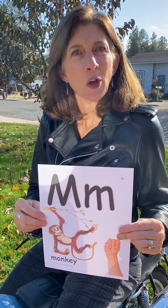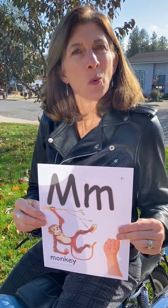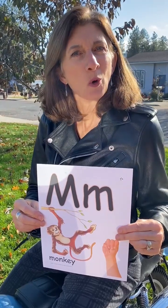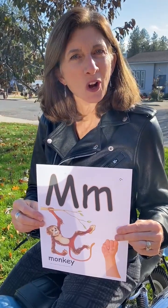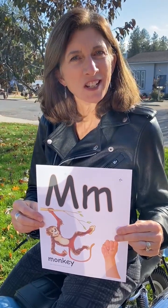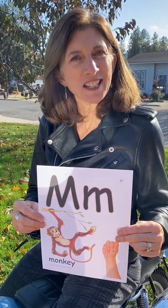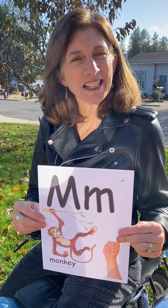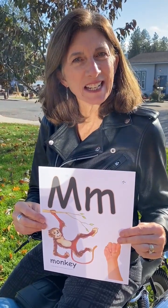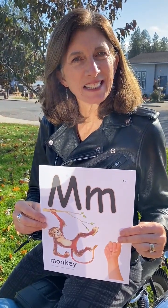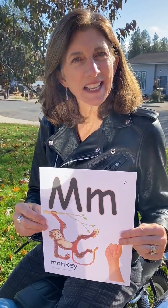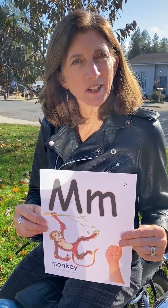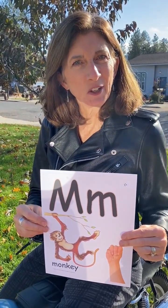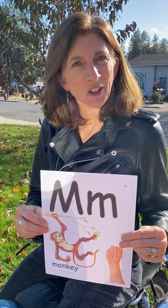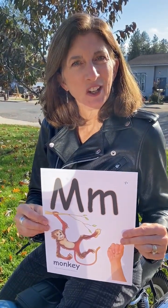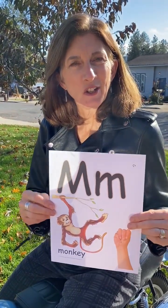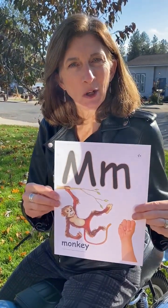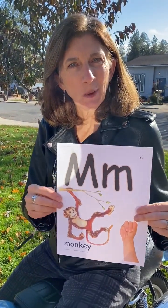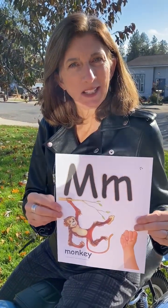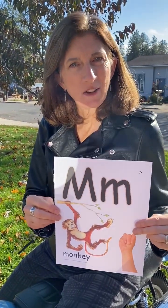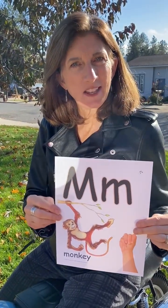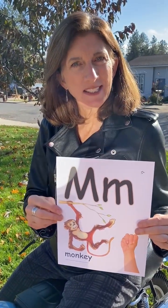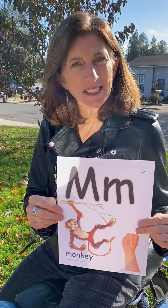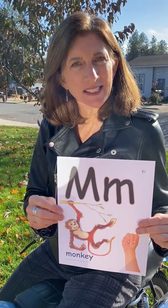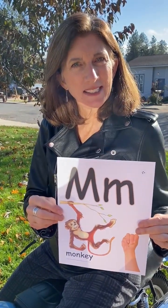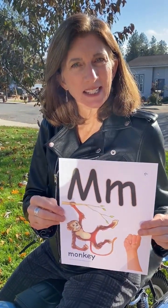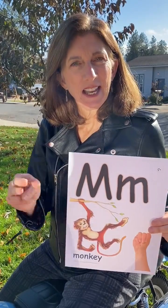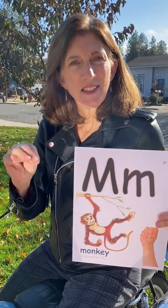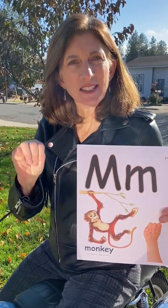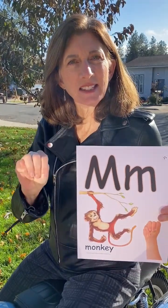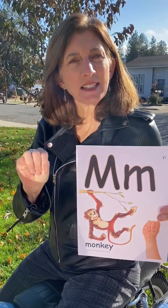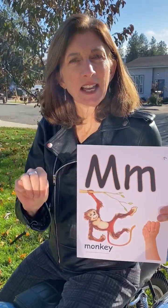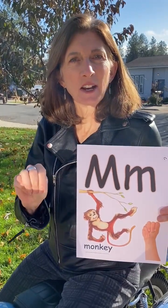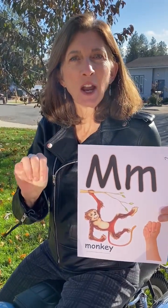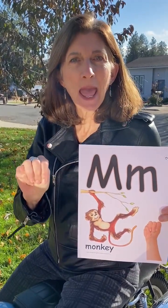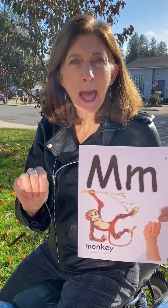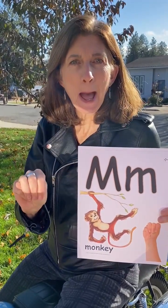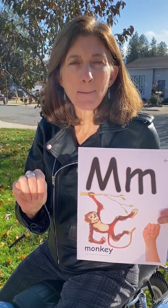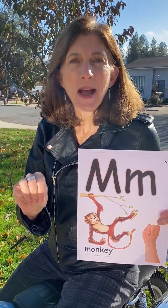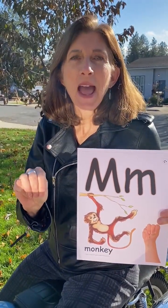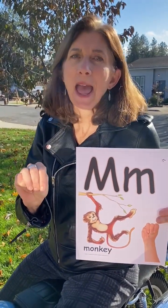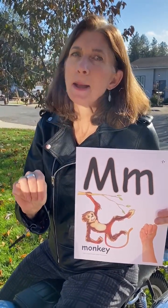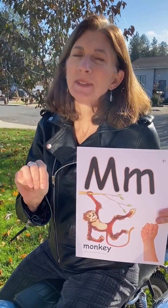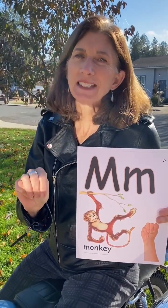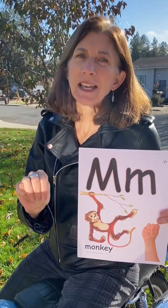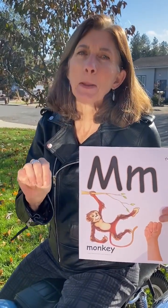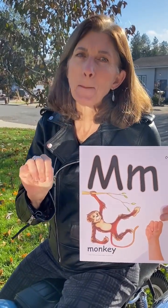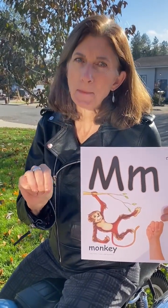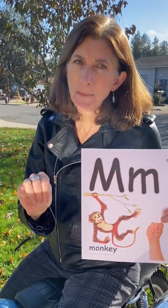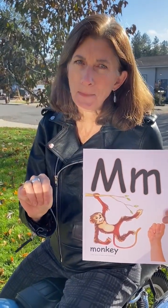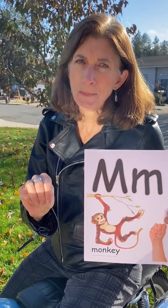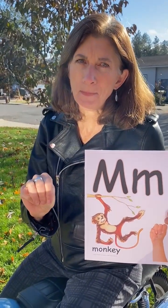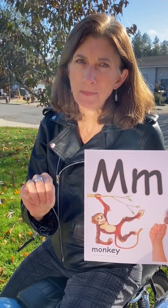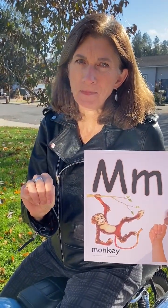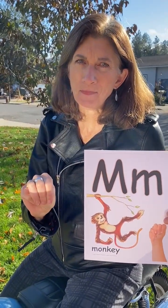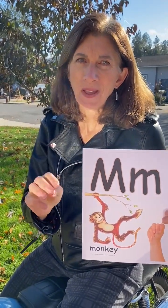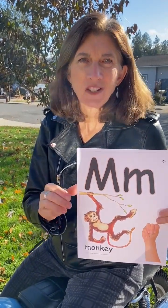We're on to the next letter. Do you know what letter this is? This is the letter M. M says mmm. Do you know